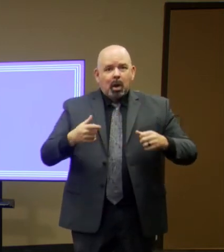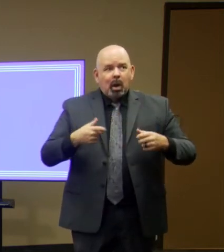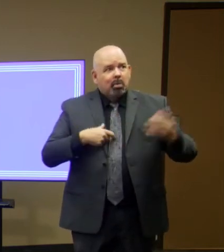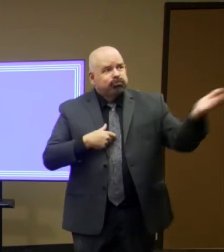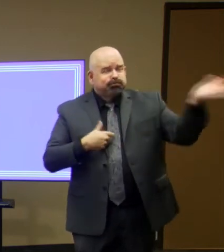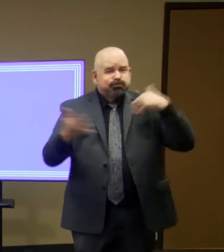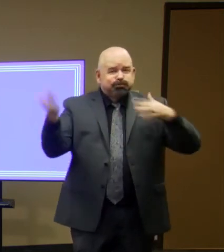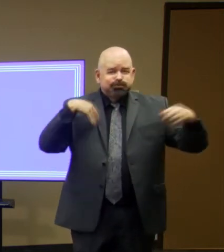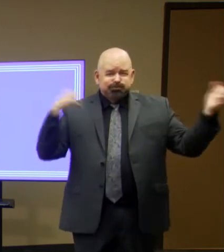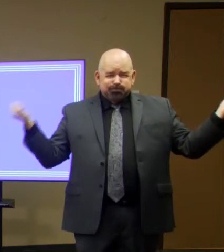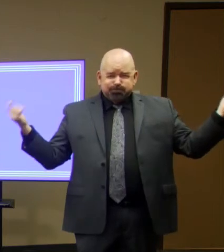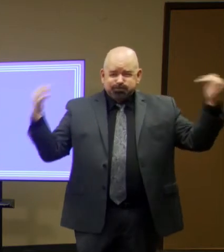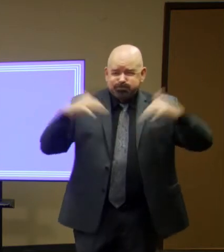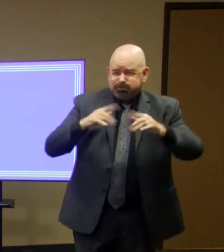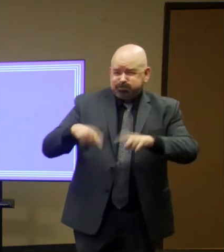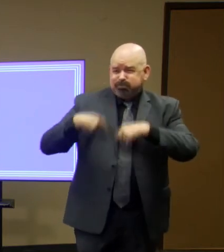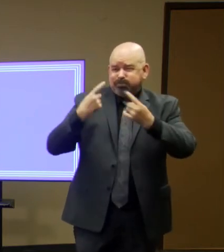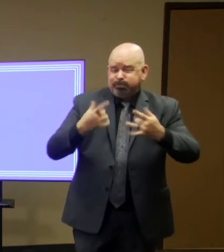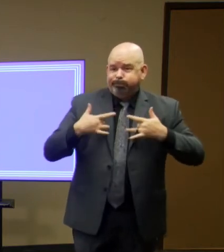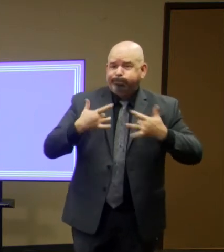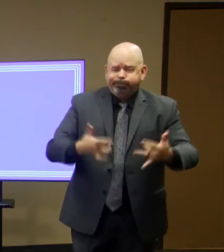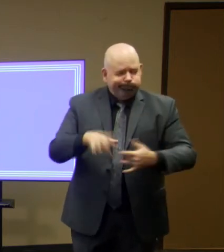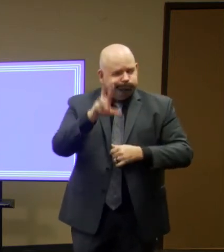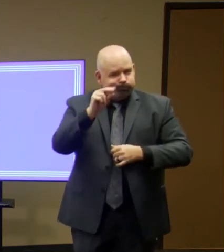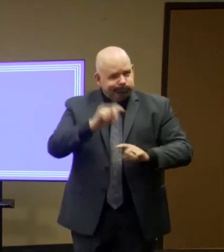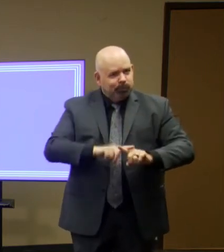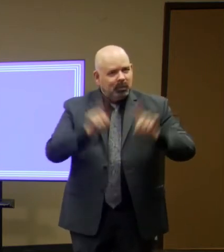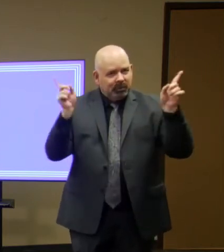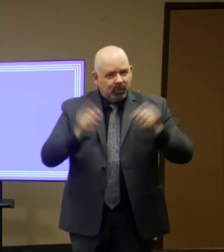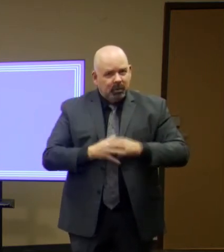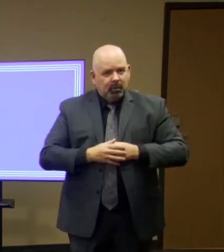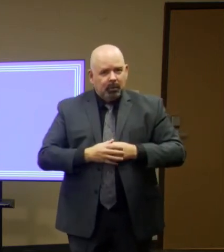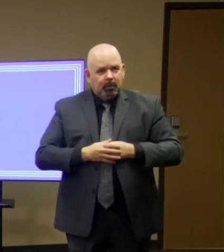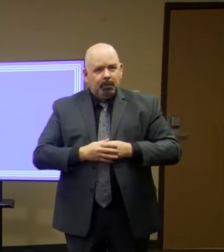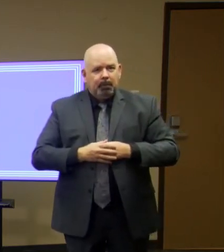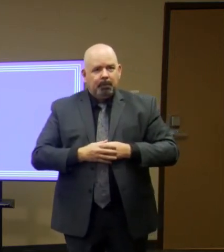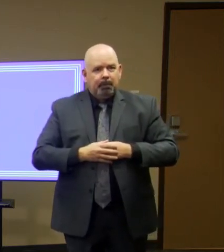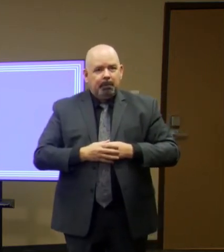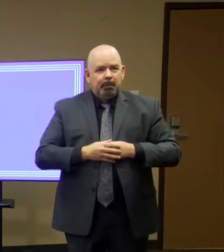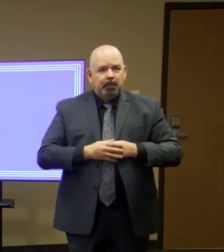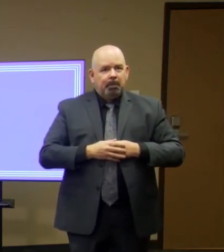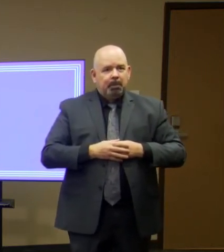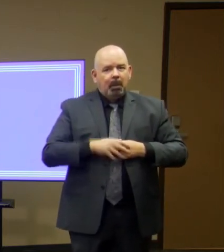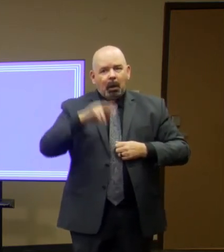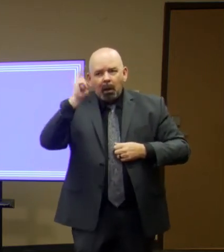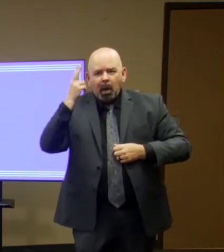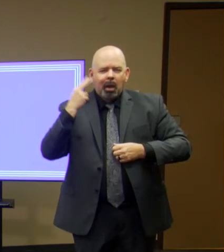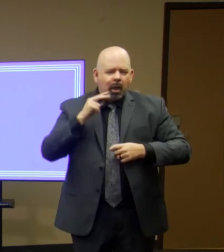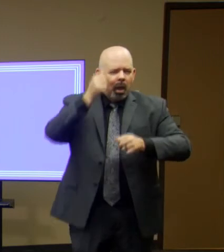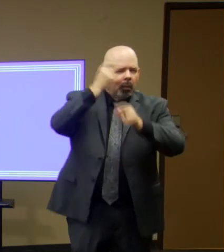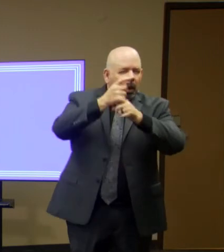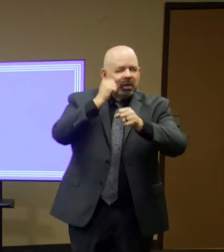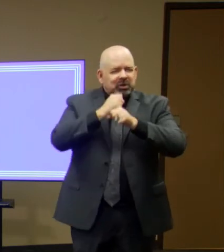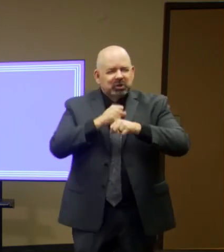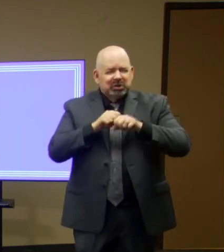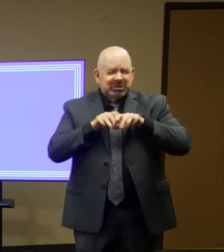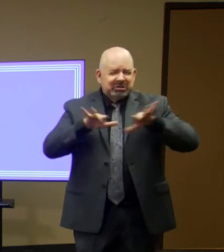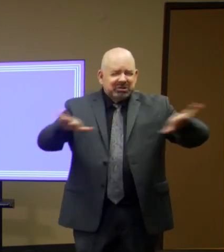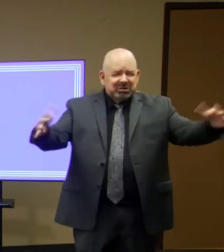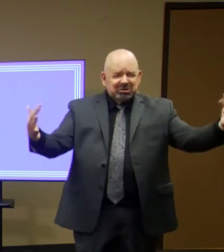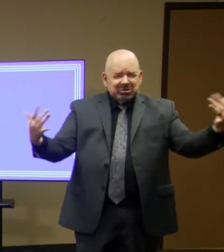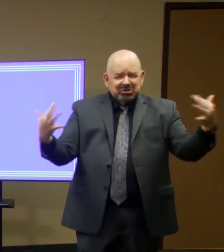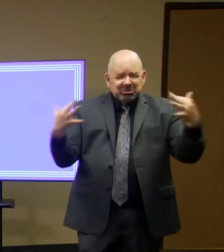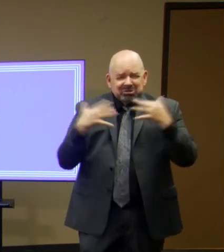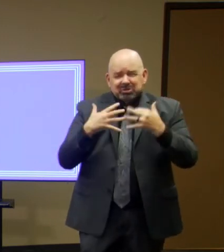where several family units all come together into a home or a restaurant to gather together.